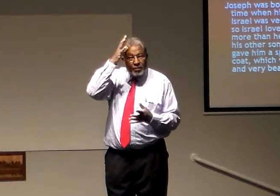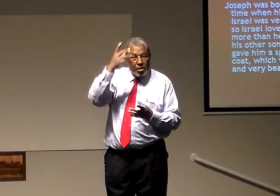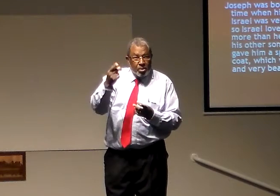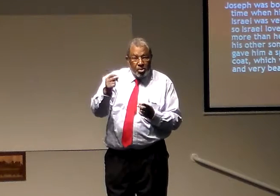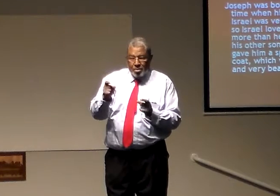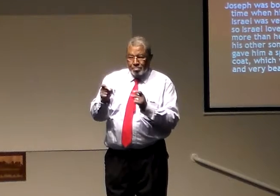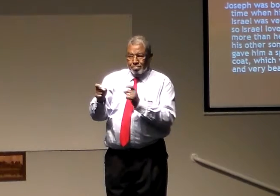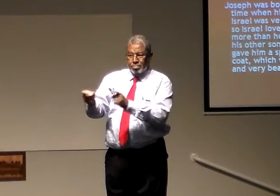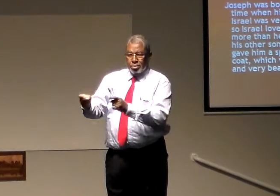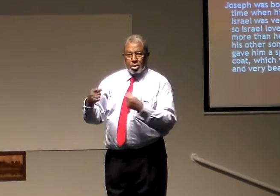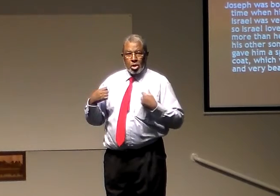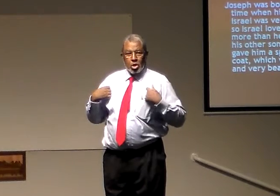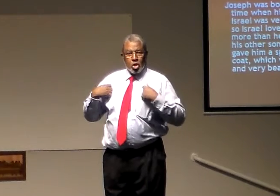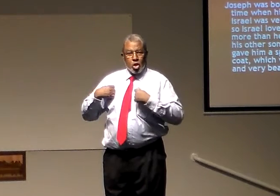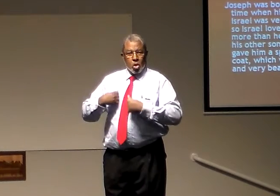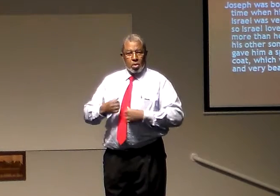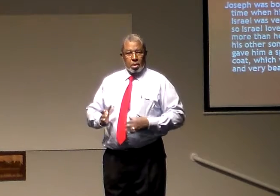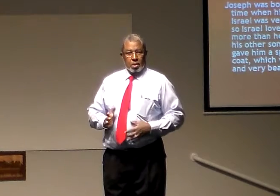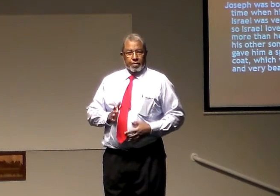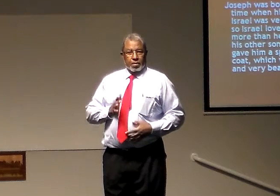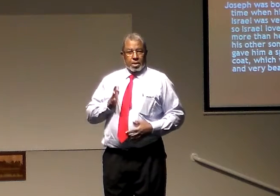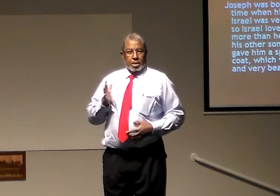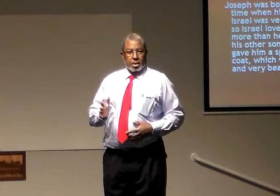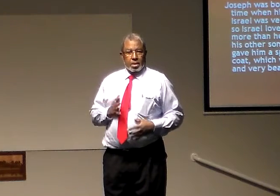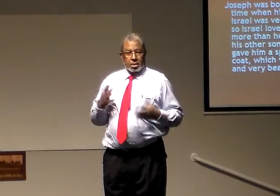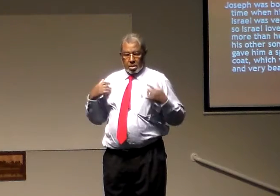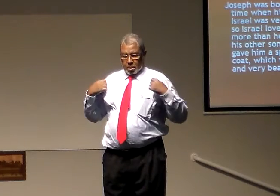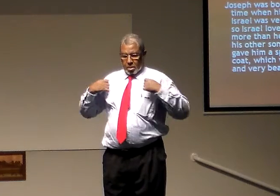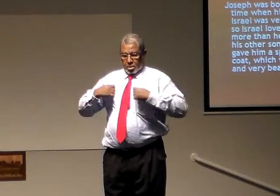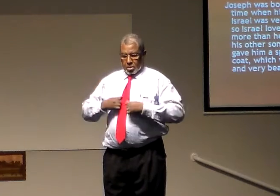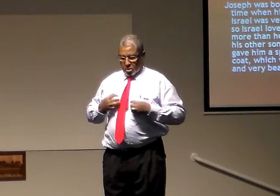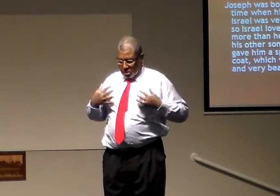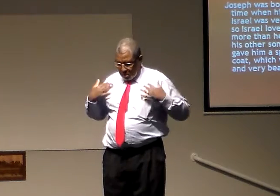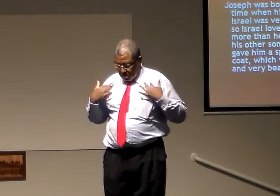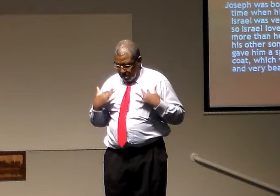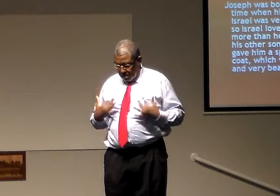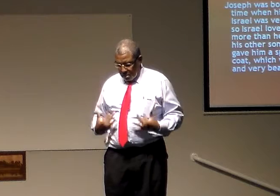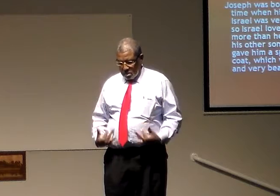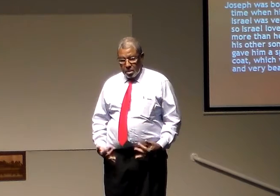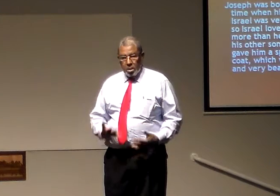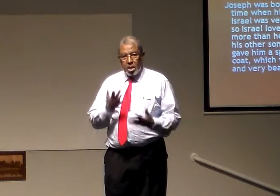give it to Joseph? He gave him a coat of many colors.